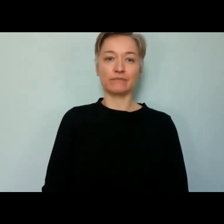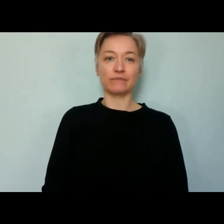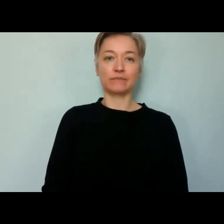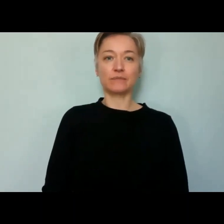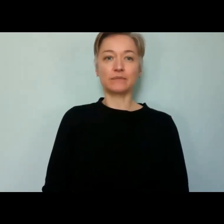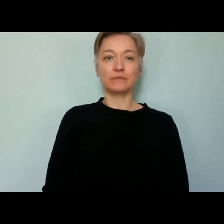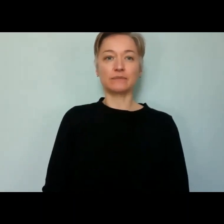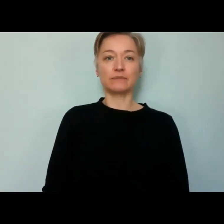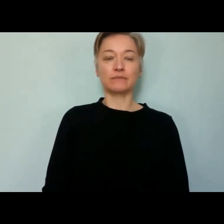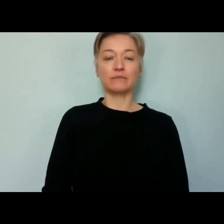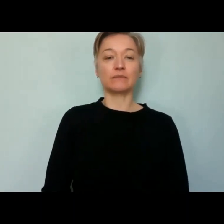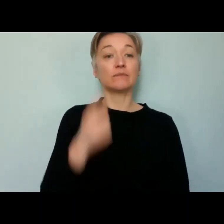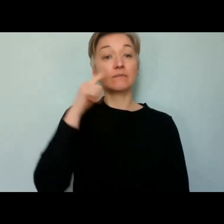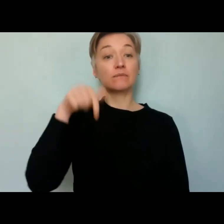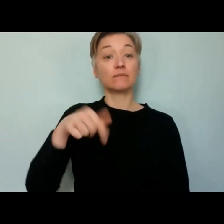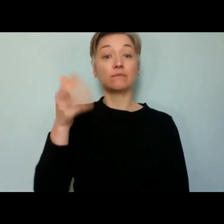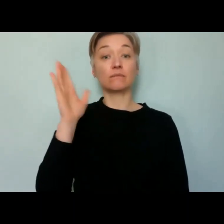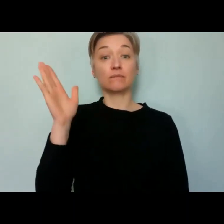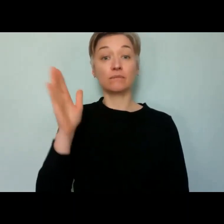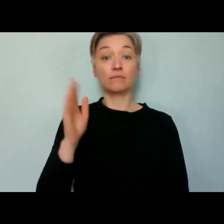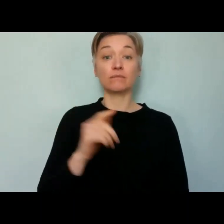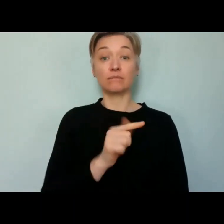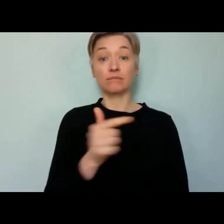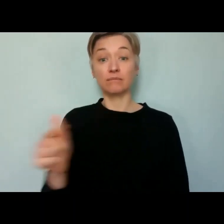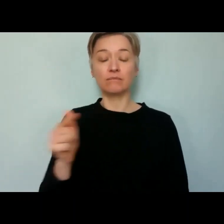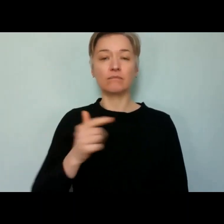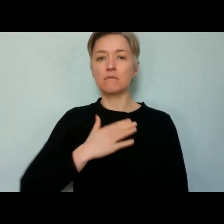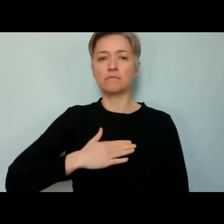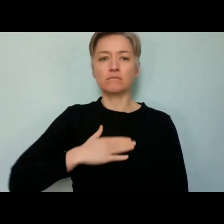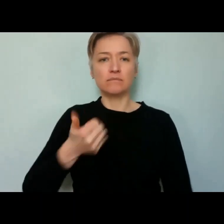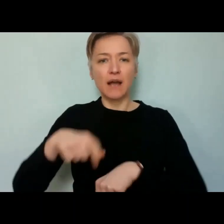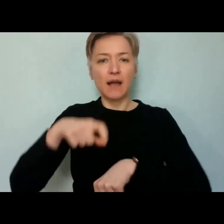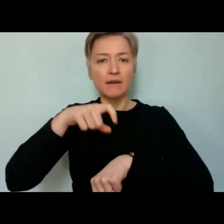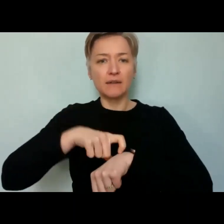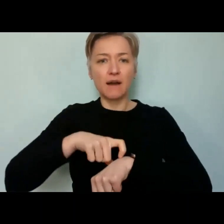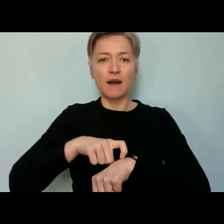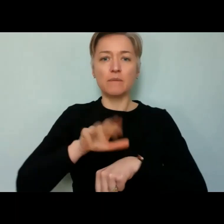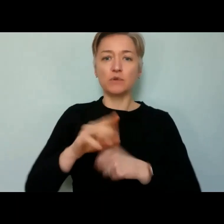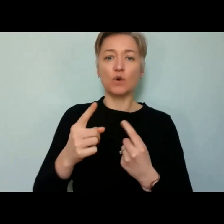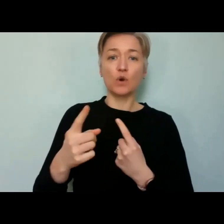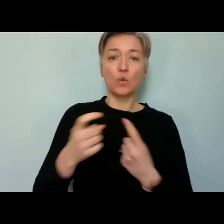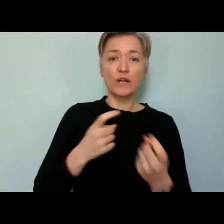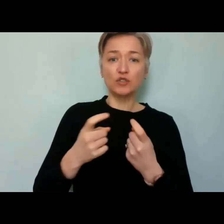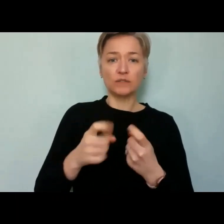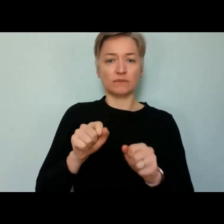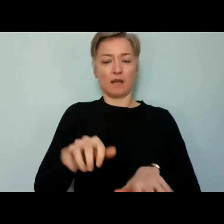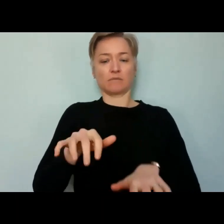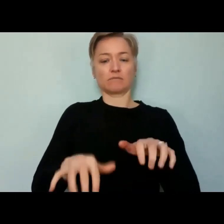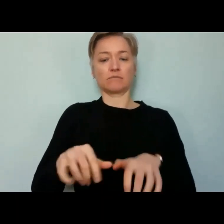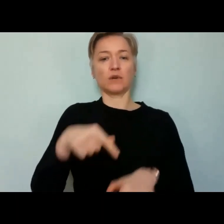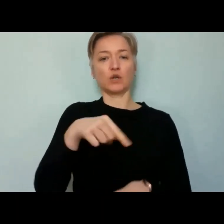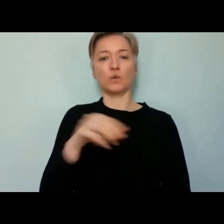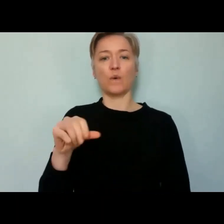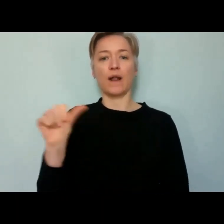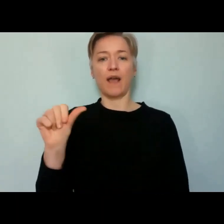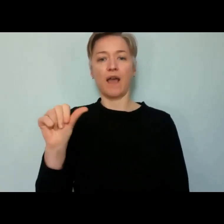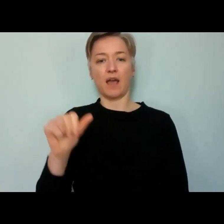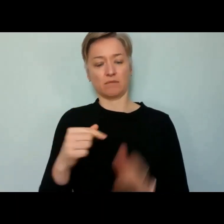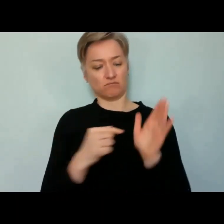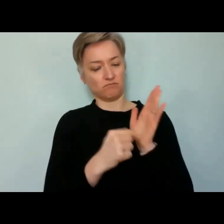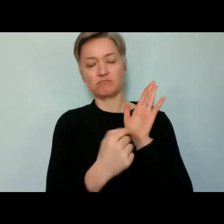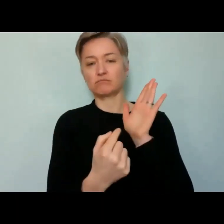Throughout the following presentations, please feel free to enter any questions in the Q&A box located at the bottom of your